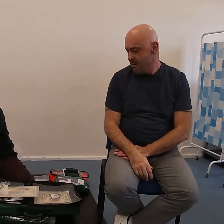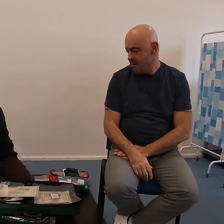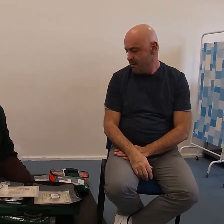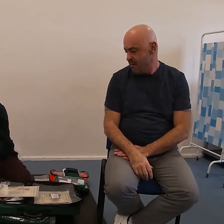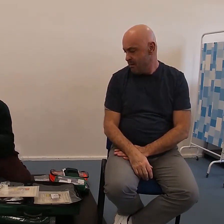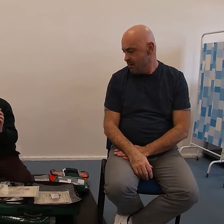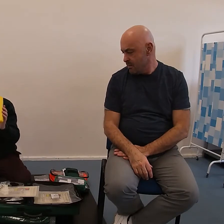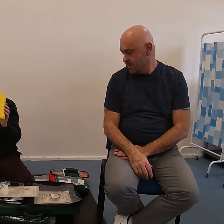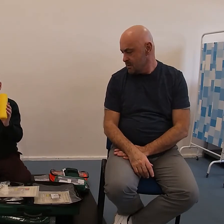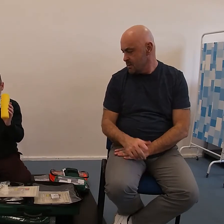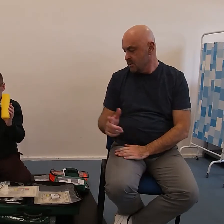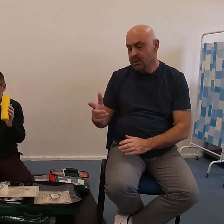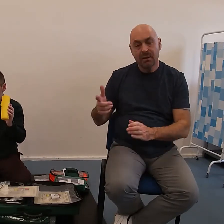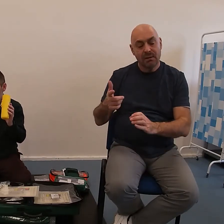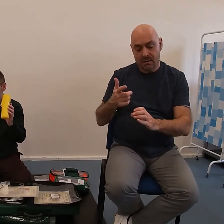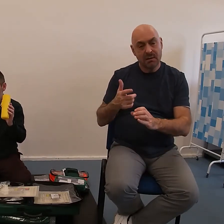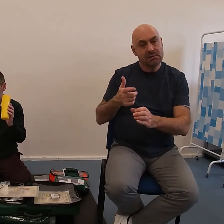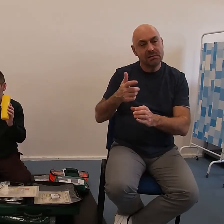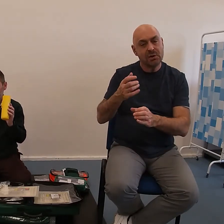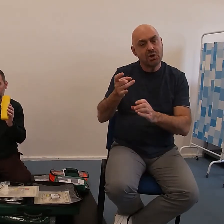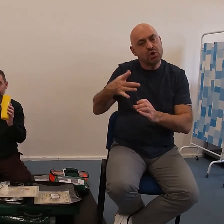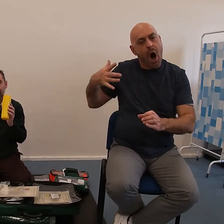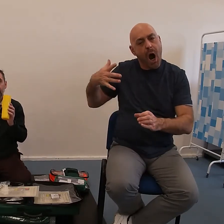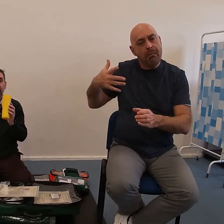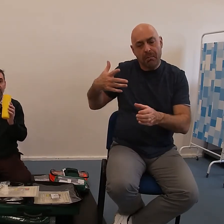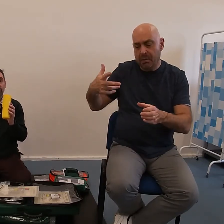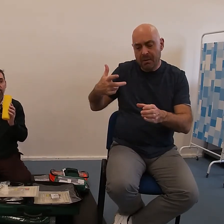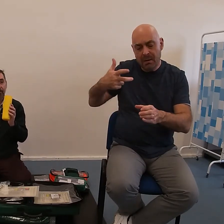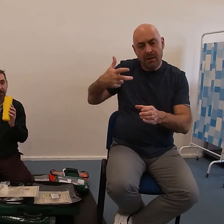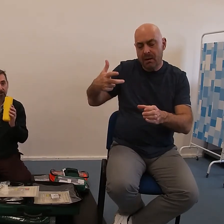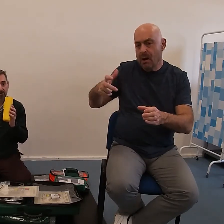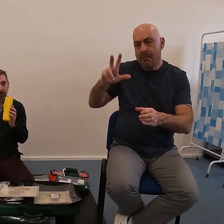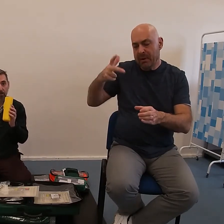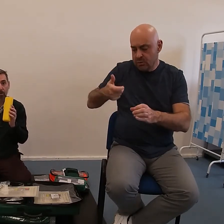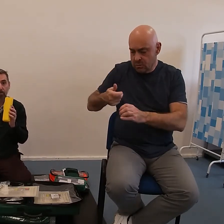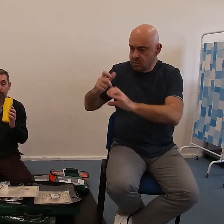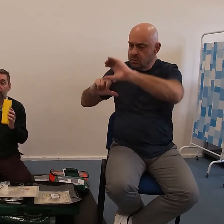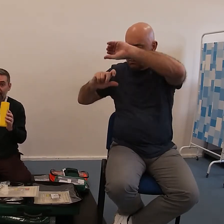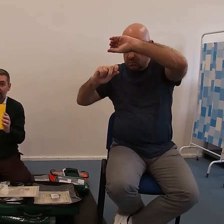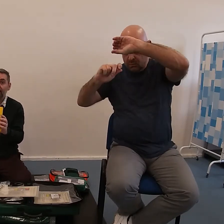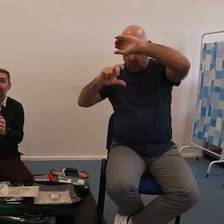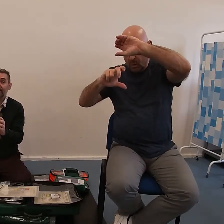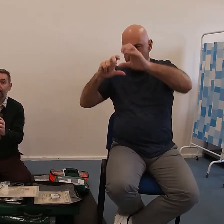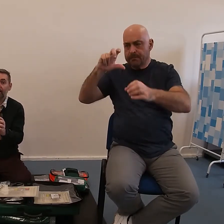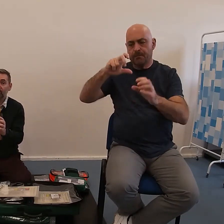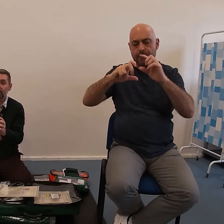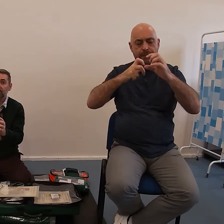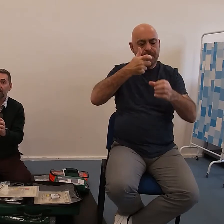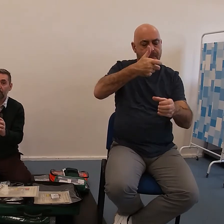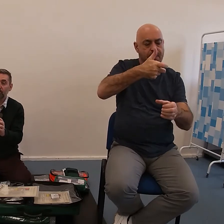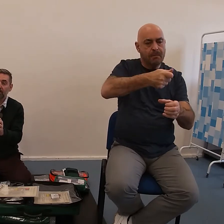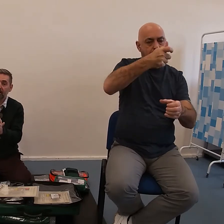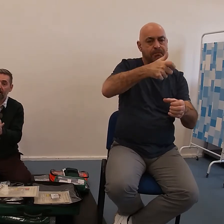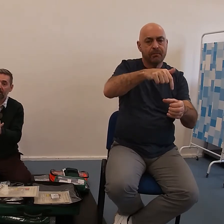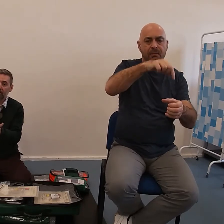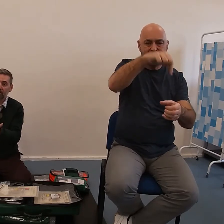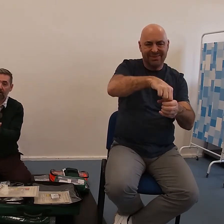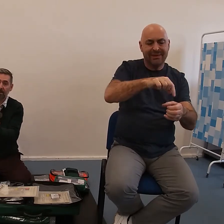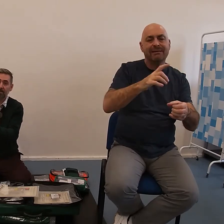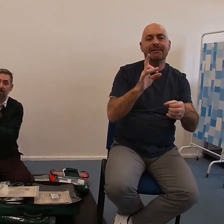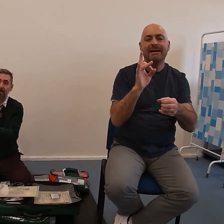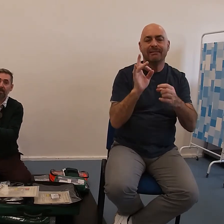We have got a sharp spin because we have the means of drawing up medicines or cannulating a patient, so putting